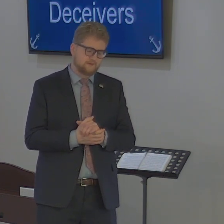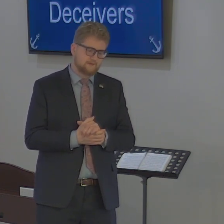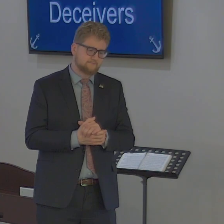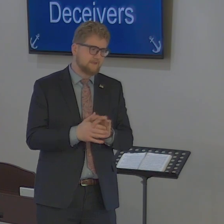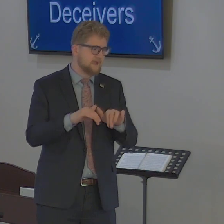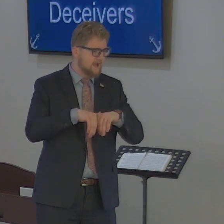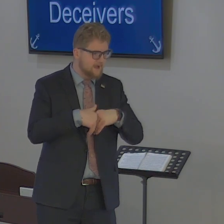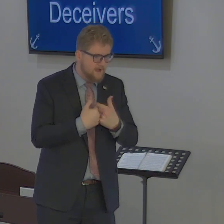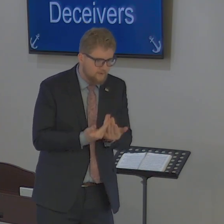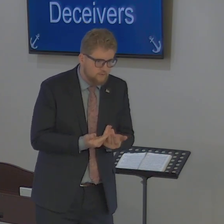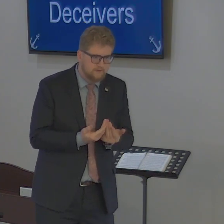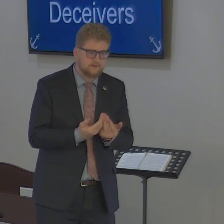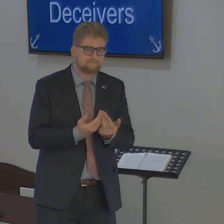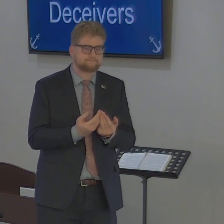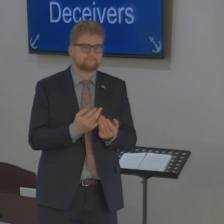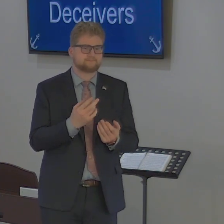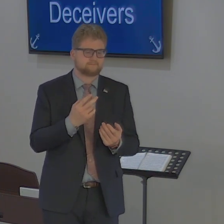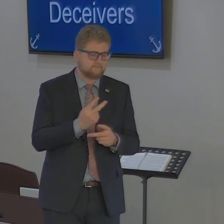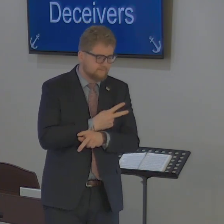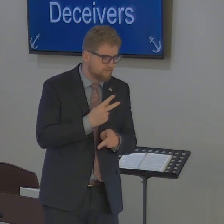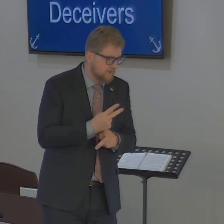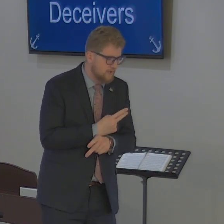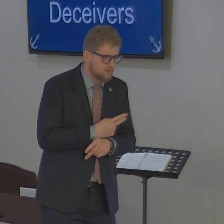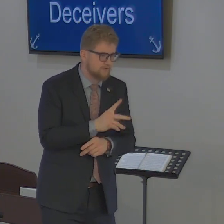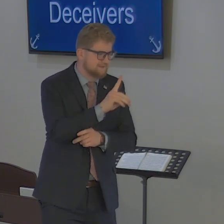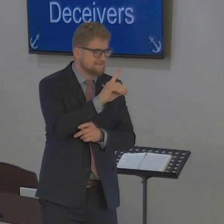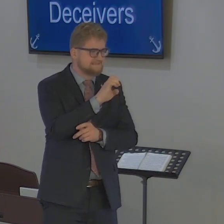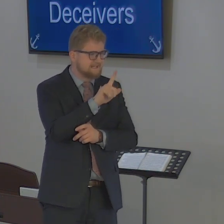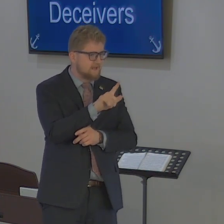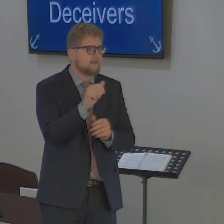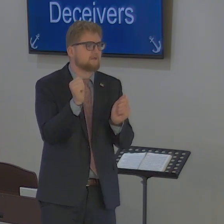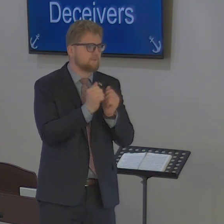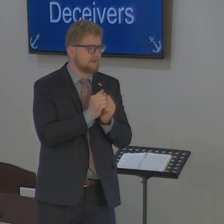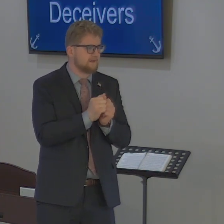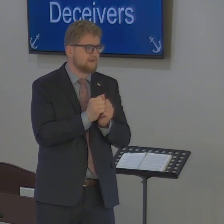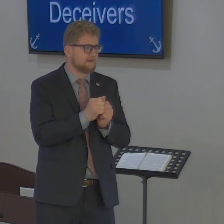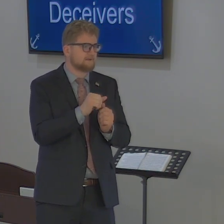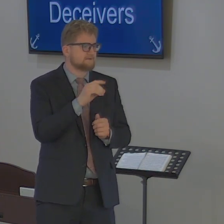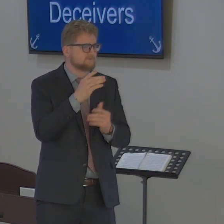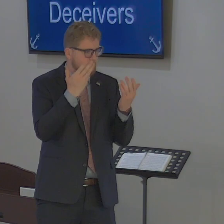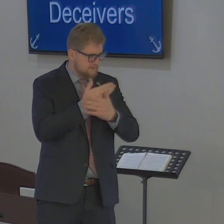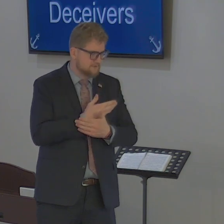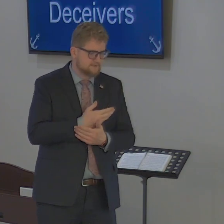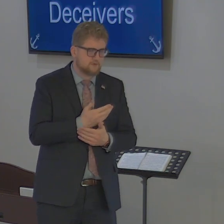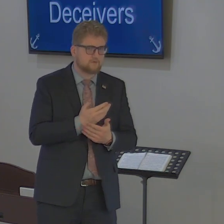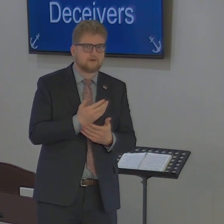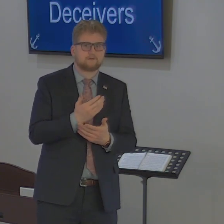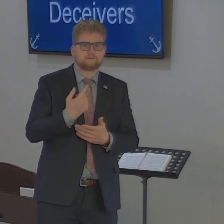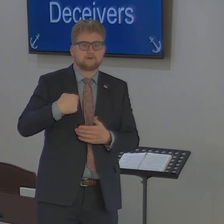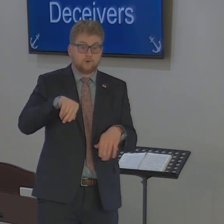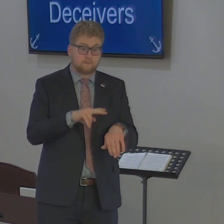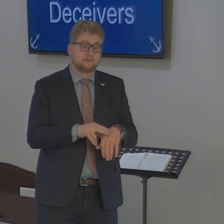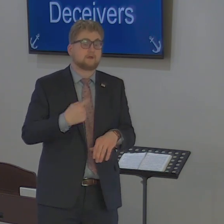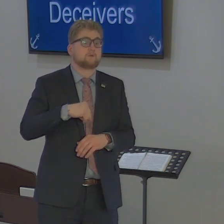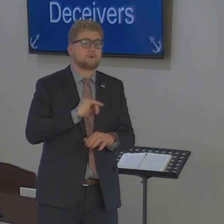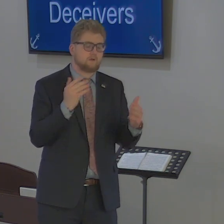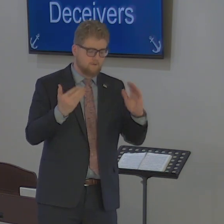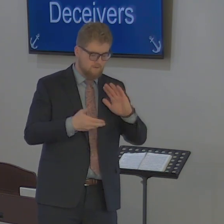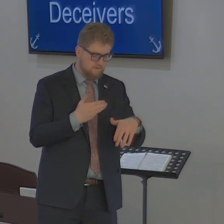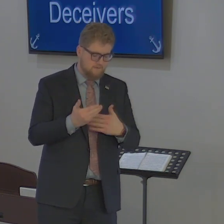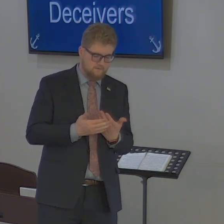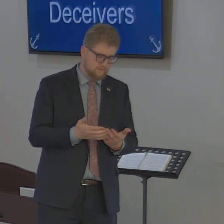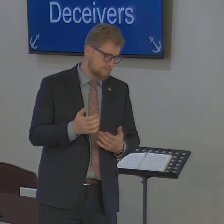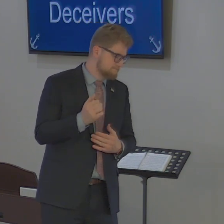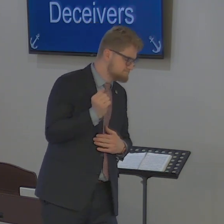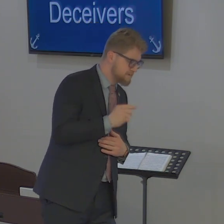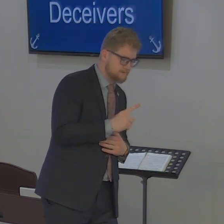darkness or ways to deal with what's going on, the evil of the world. And naturally, we all go back to the truth